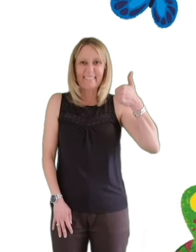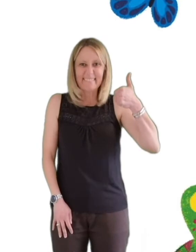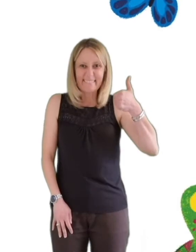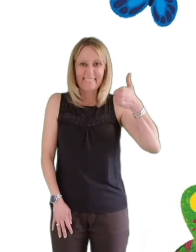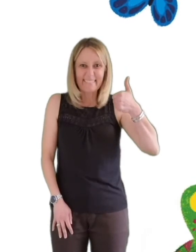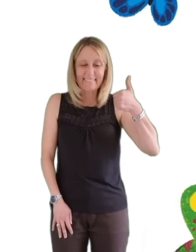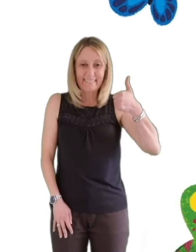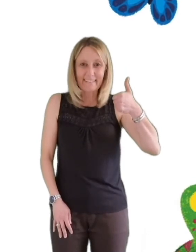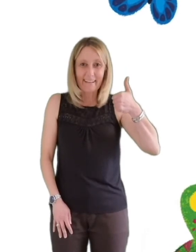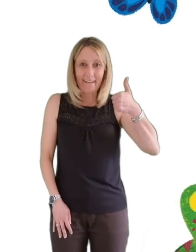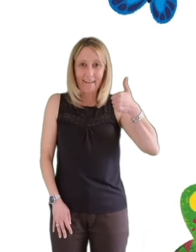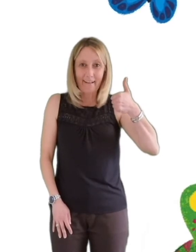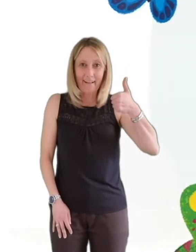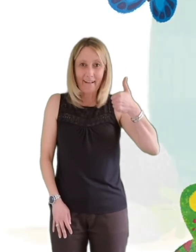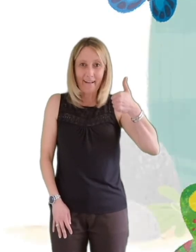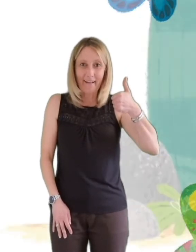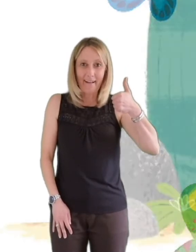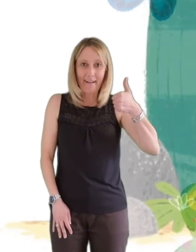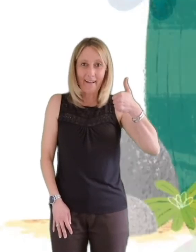felt better.